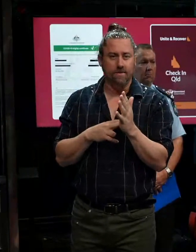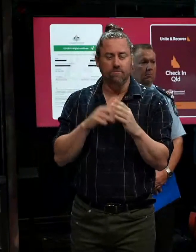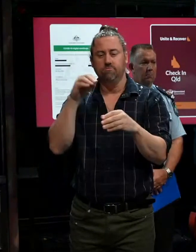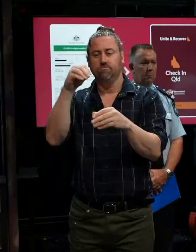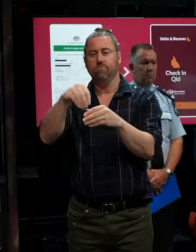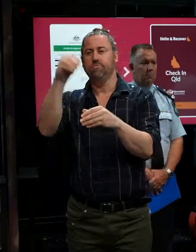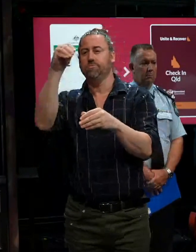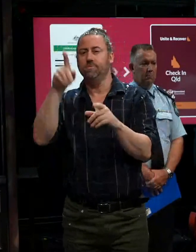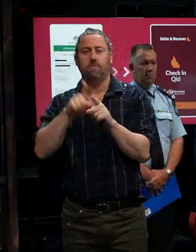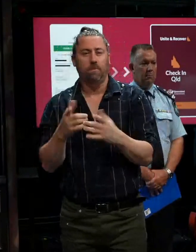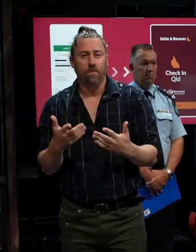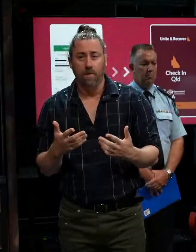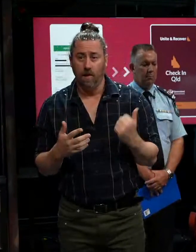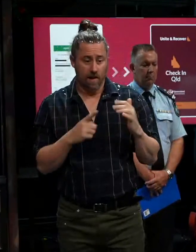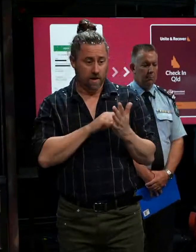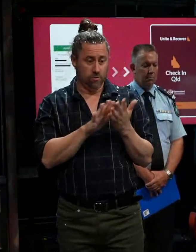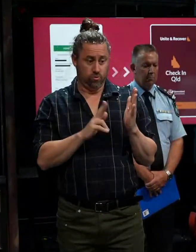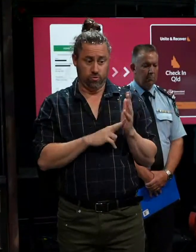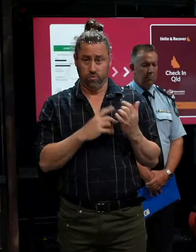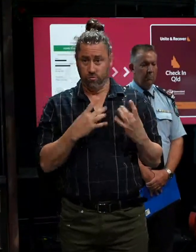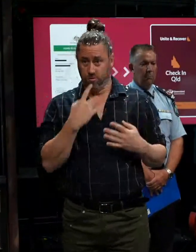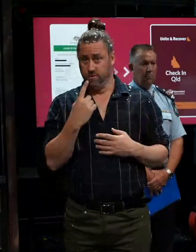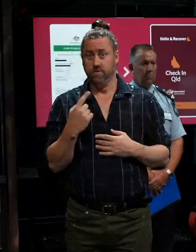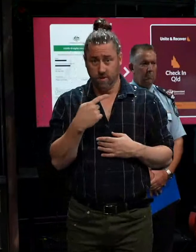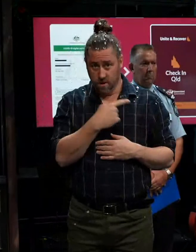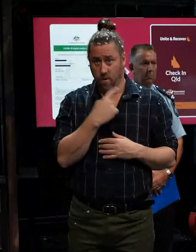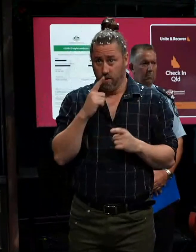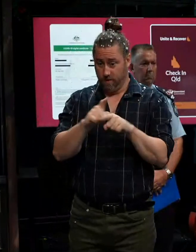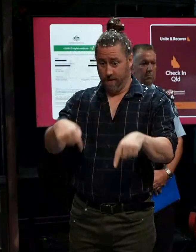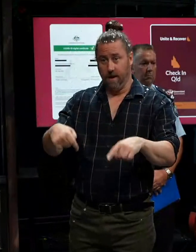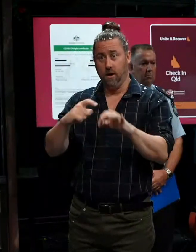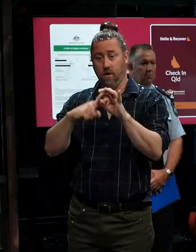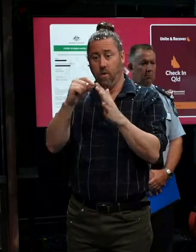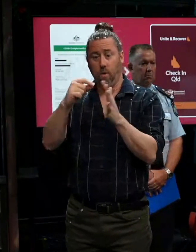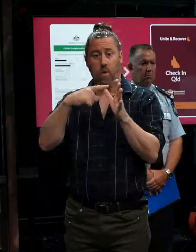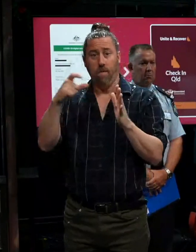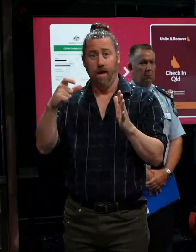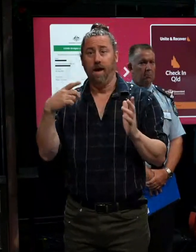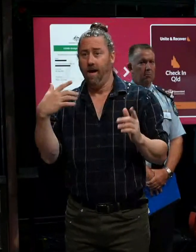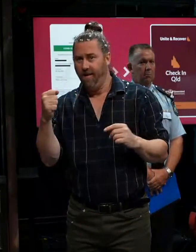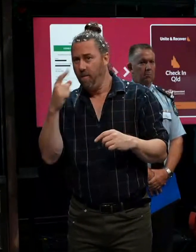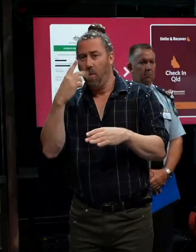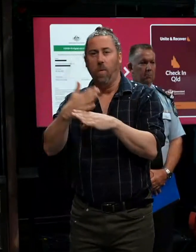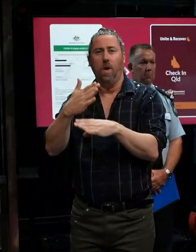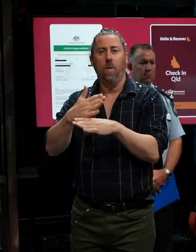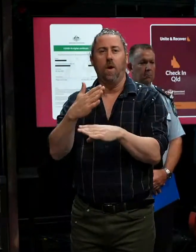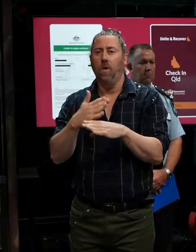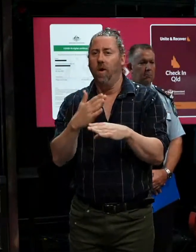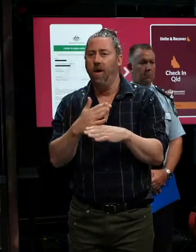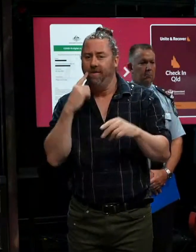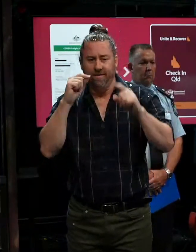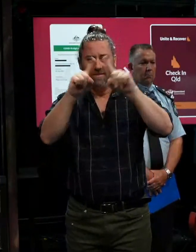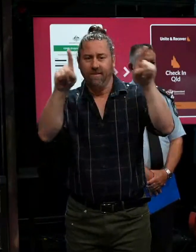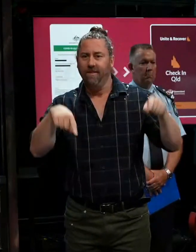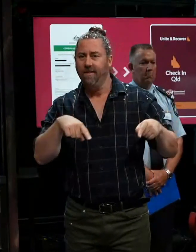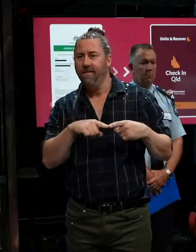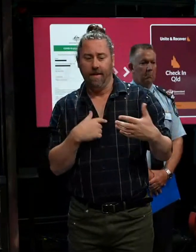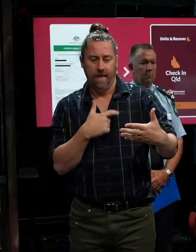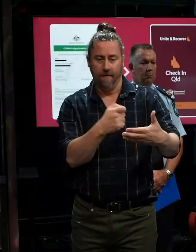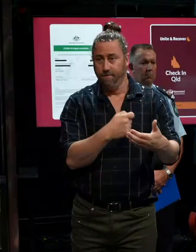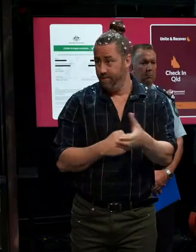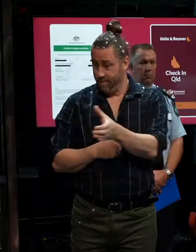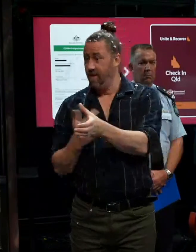And as John just explained, they're certainly going to be doing that here at QPAC, as has been the practice already with the mandated check-in